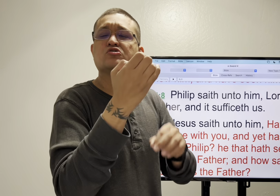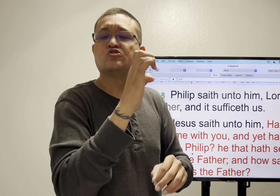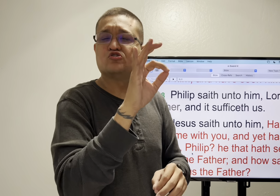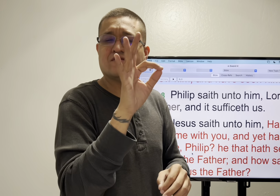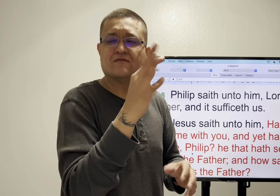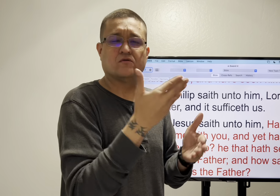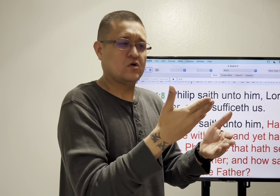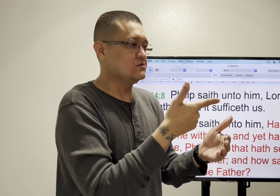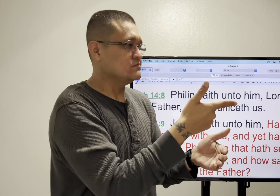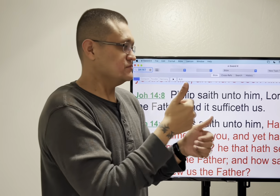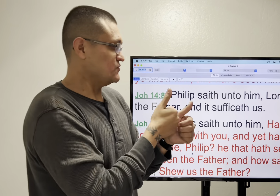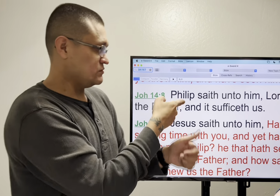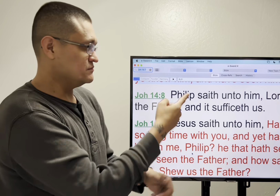So we're going to change Lord to Jeff.